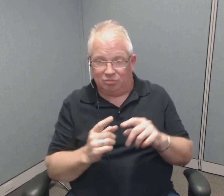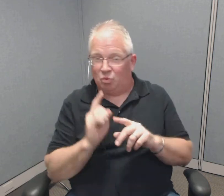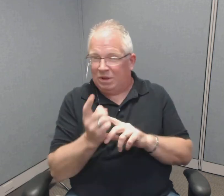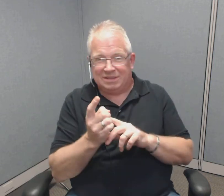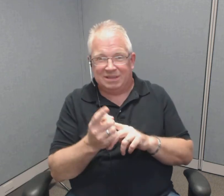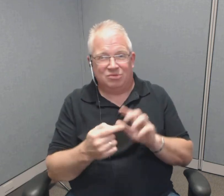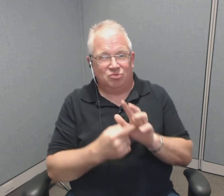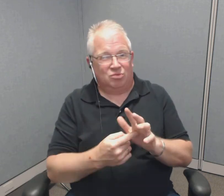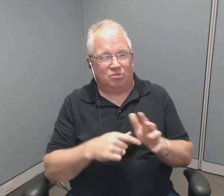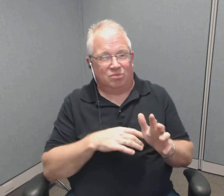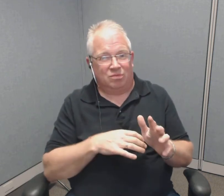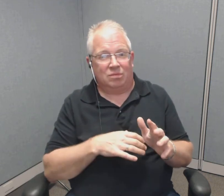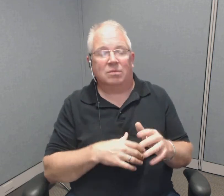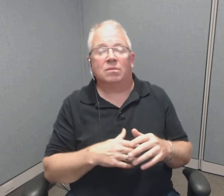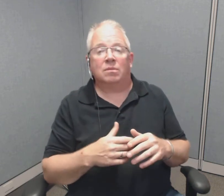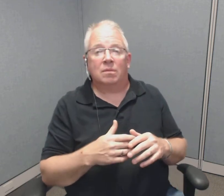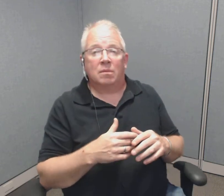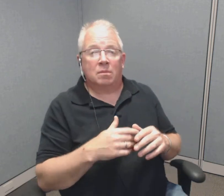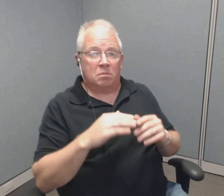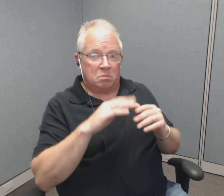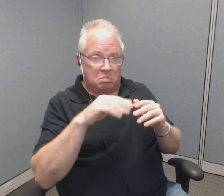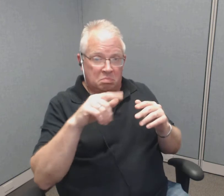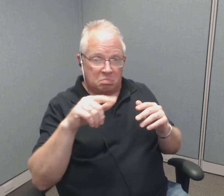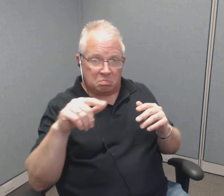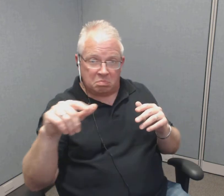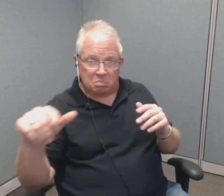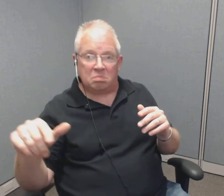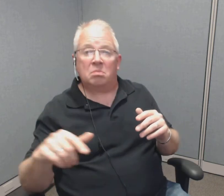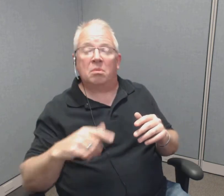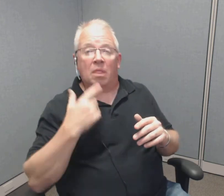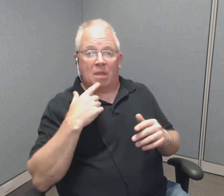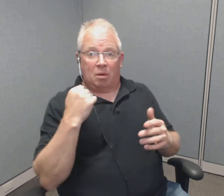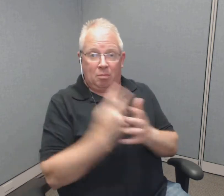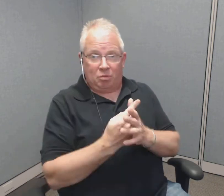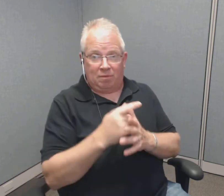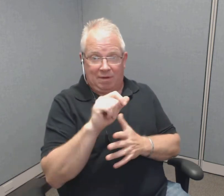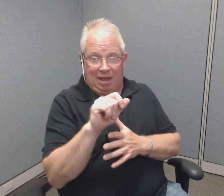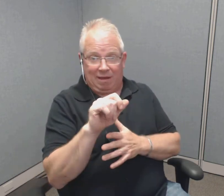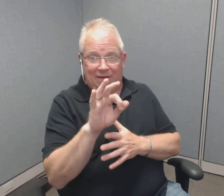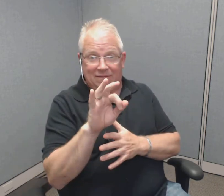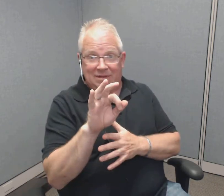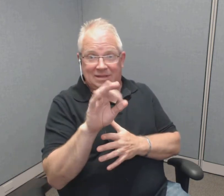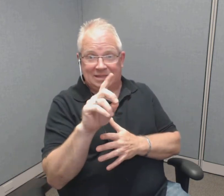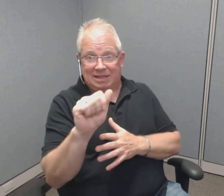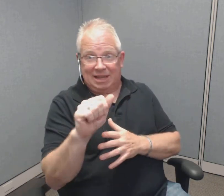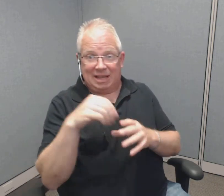the first and second, then it stabilizes. There it is. The device was approved by the FDA in December and is now sold to physicians